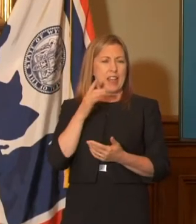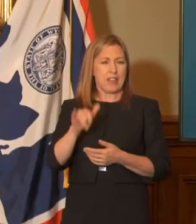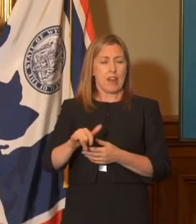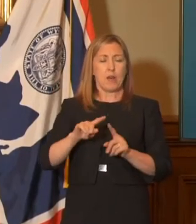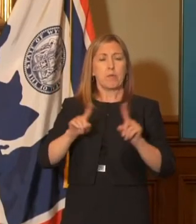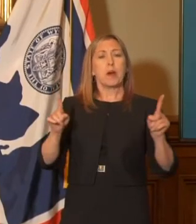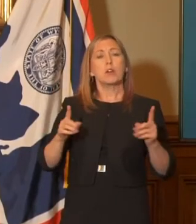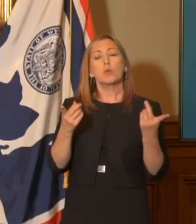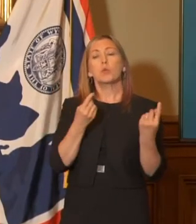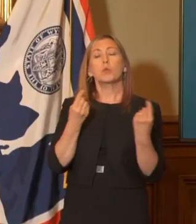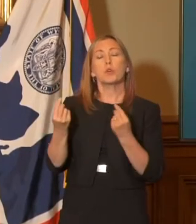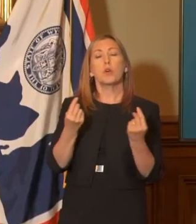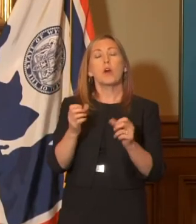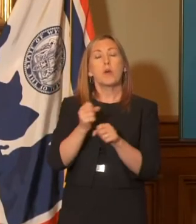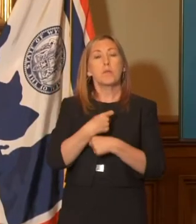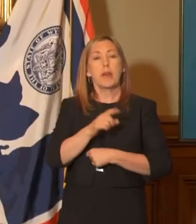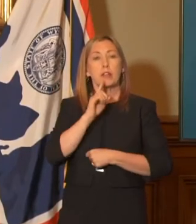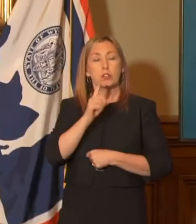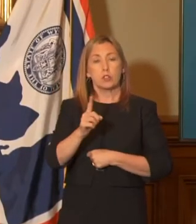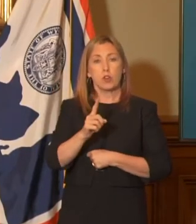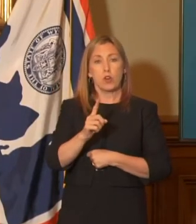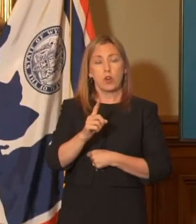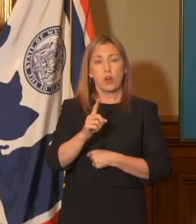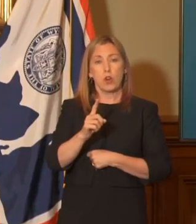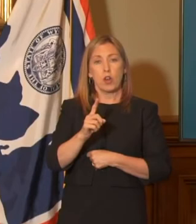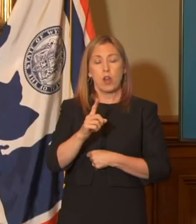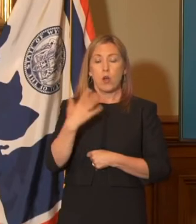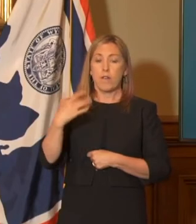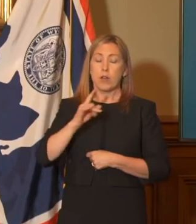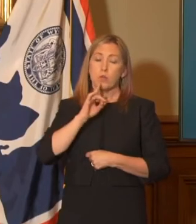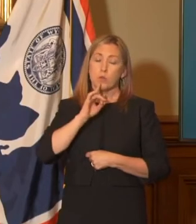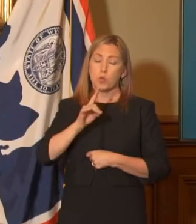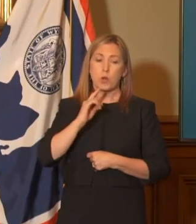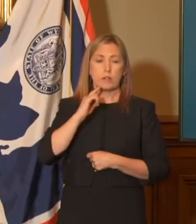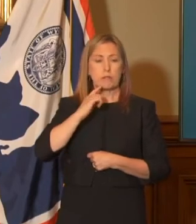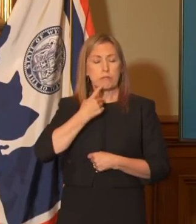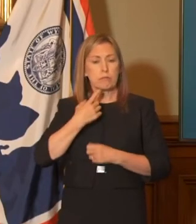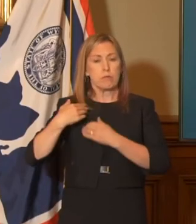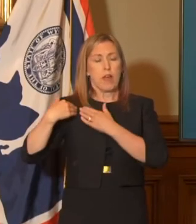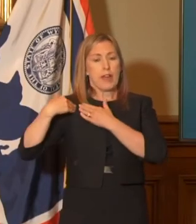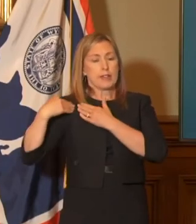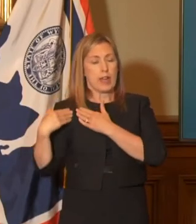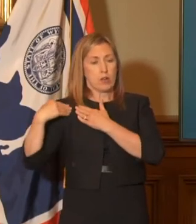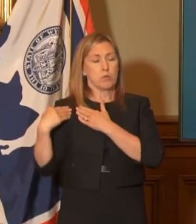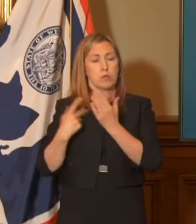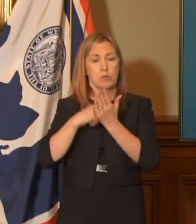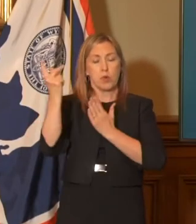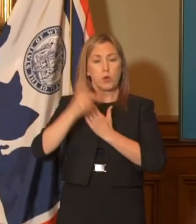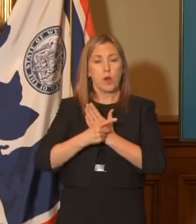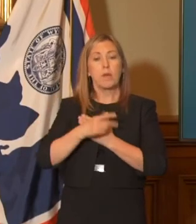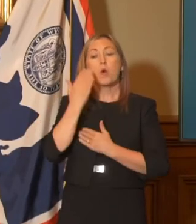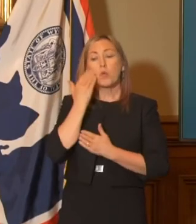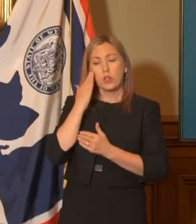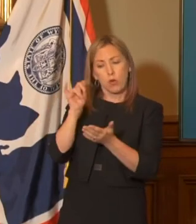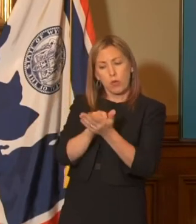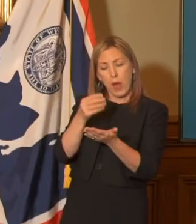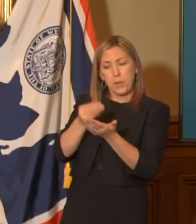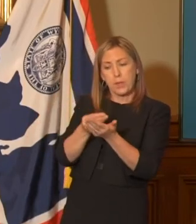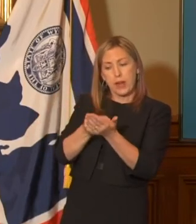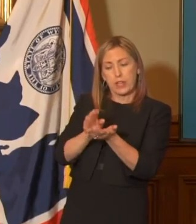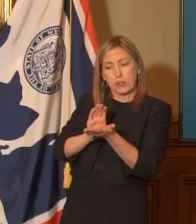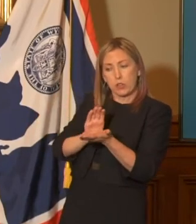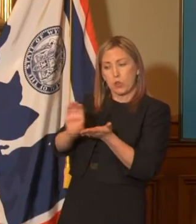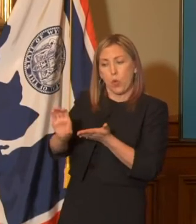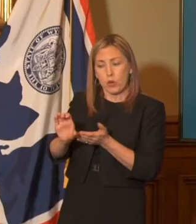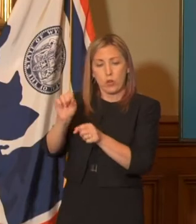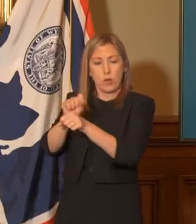What we want to do is to make sure that we have a highly accountable program, that we know the money goes to supporting employees to make sure they're still